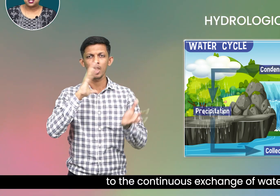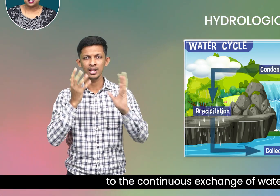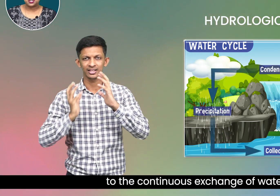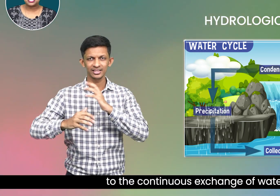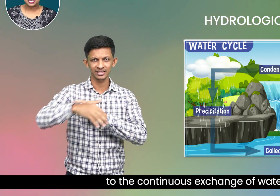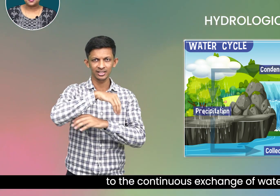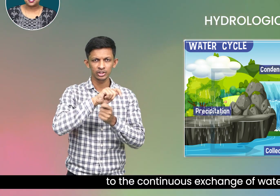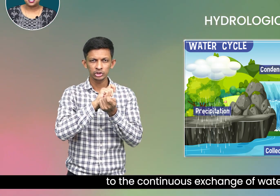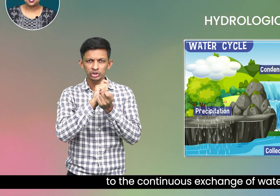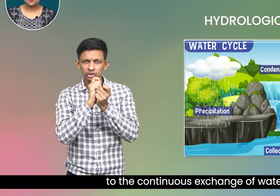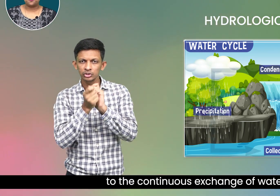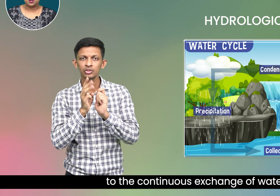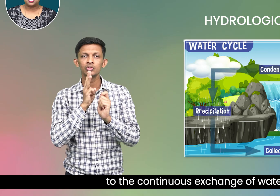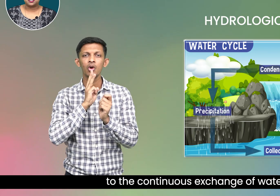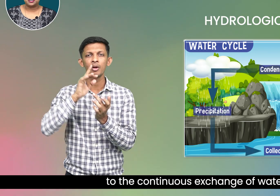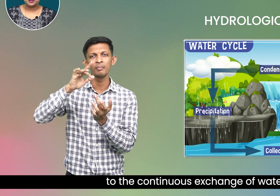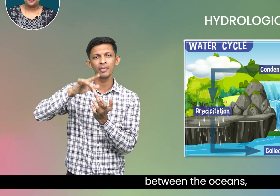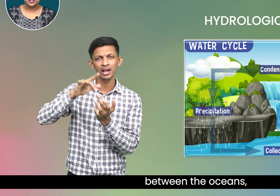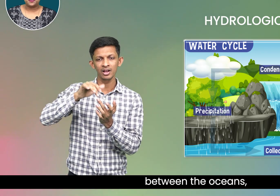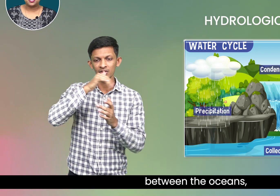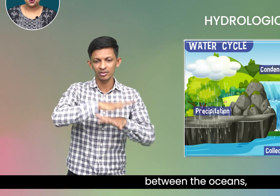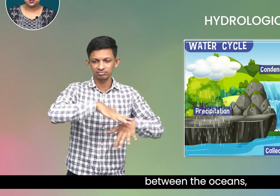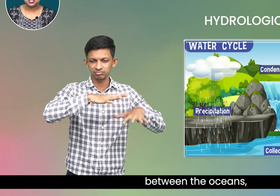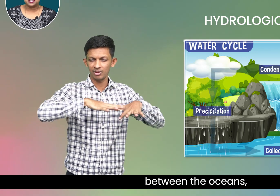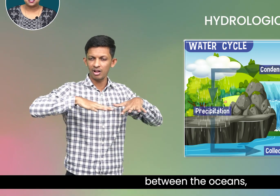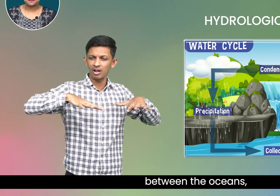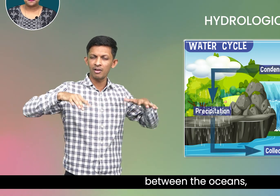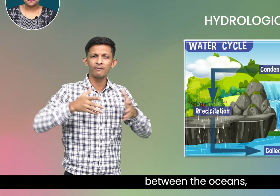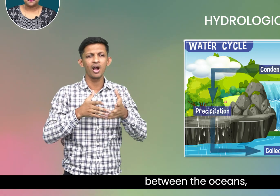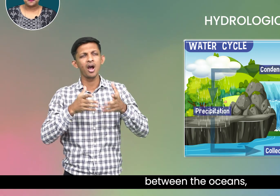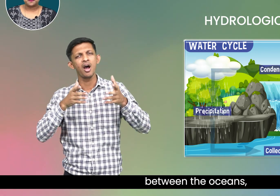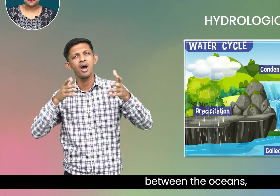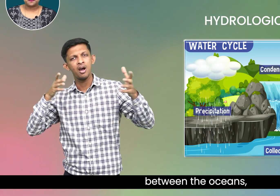the continuous exchange of water between the oceans,